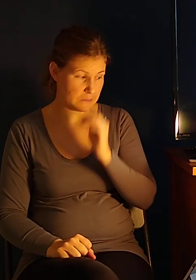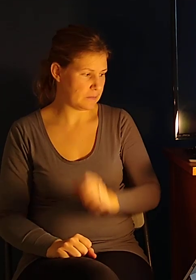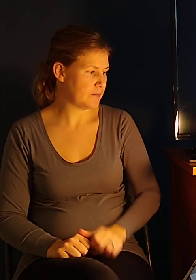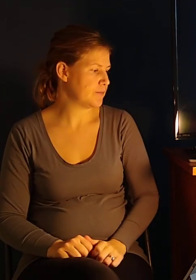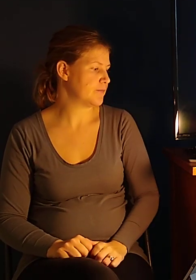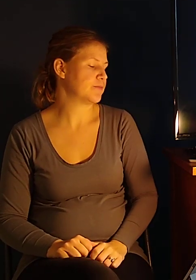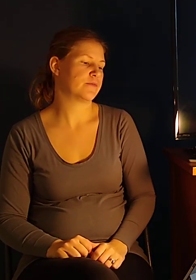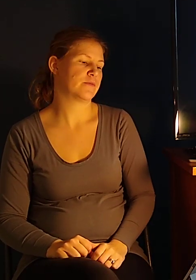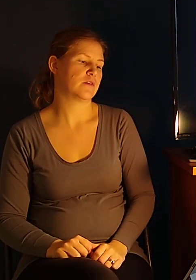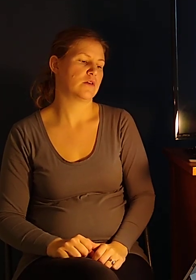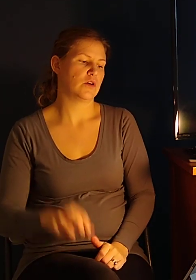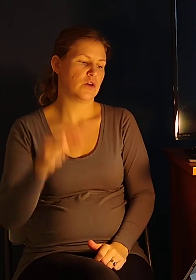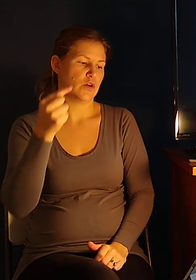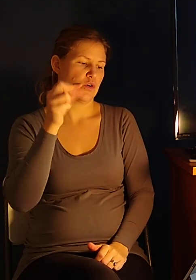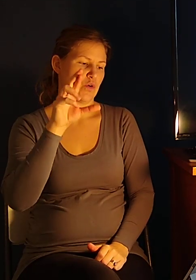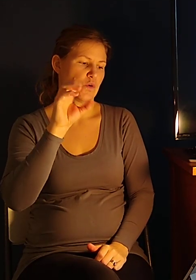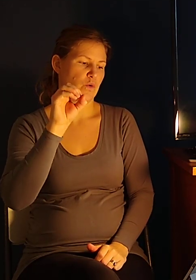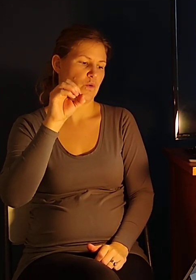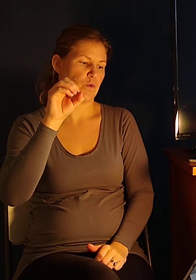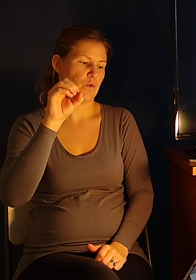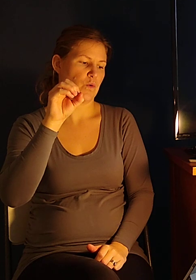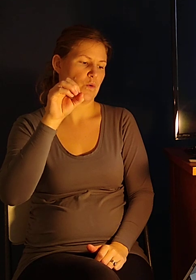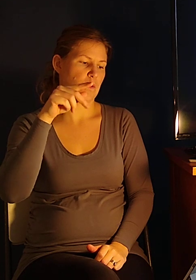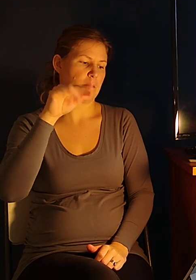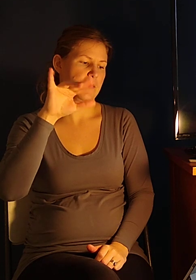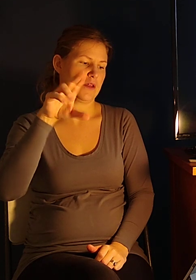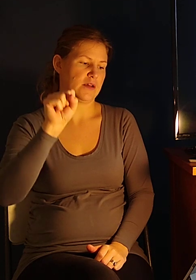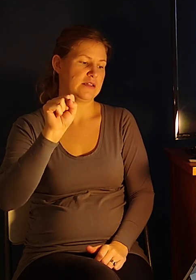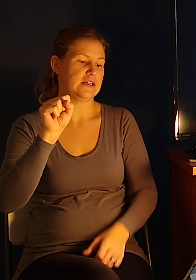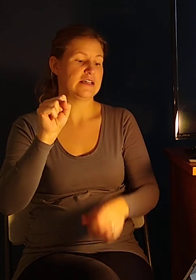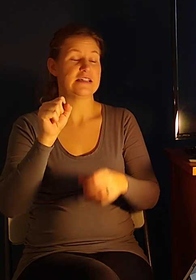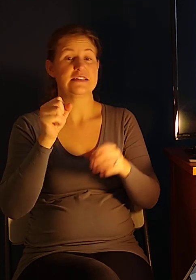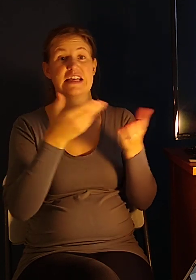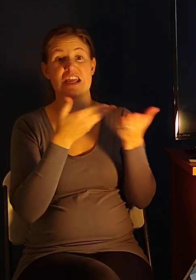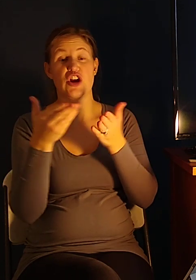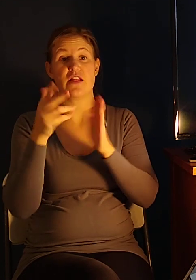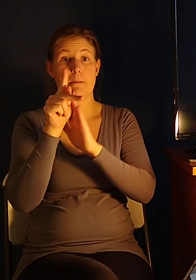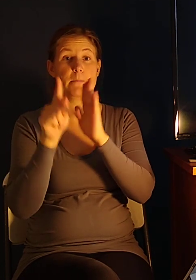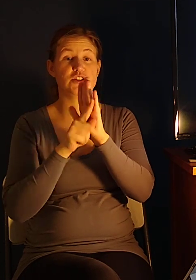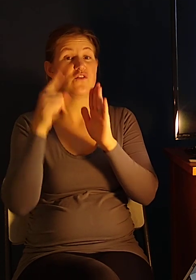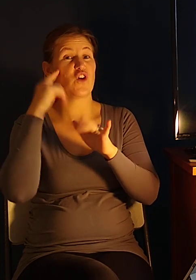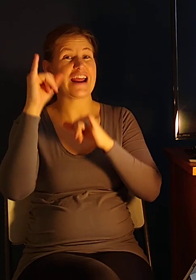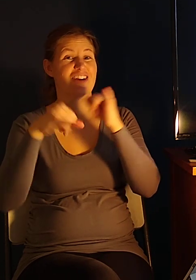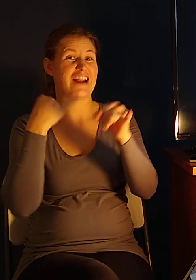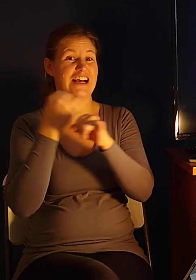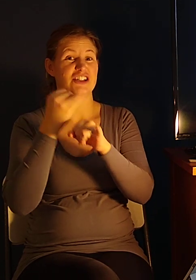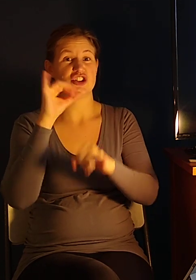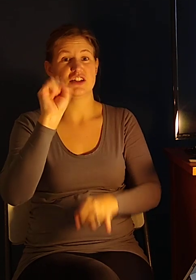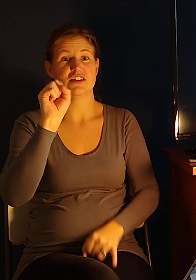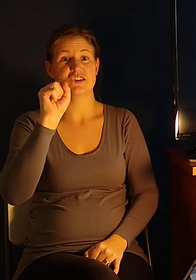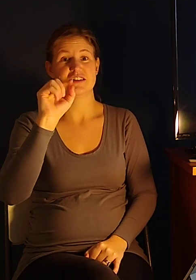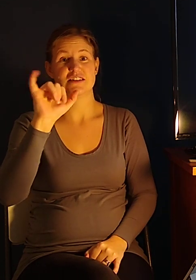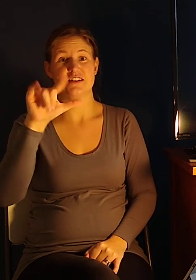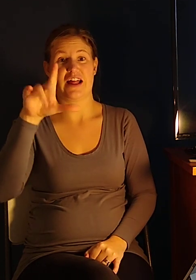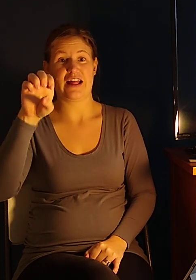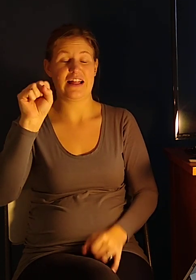Now, Walter Gropius, he carried out the principles of international style in his new building for the